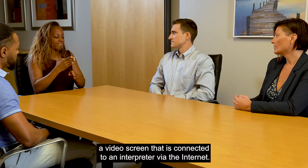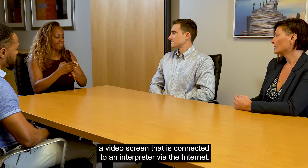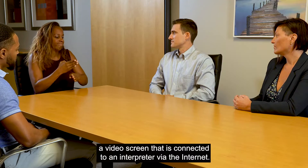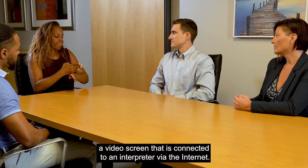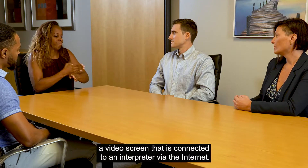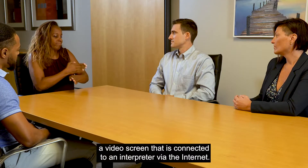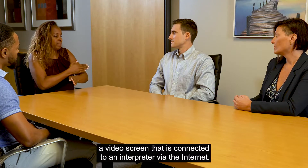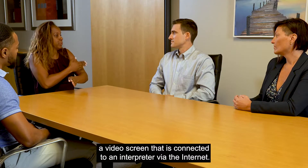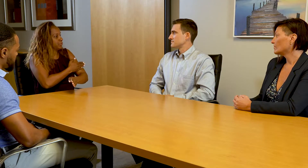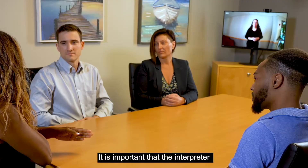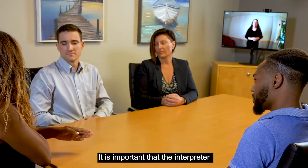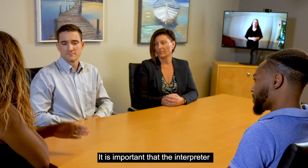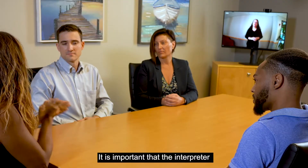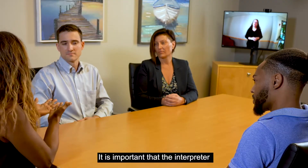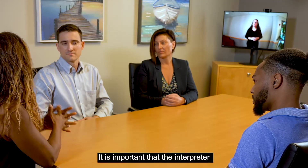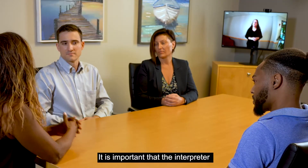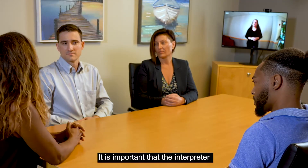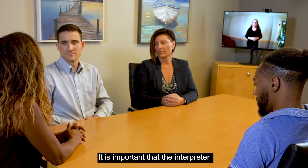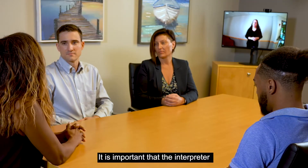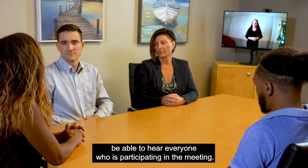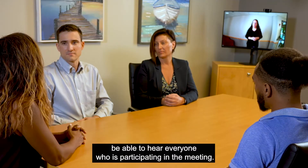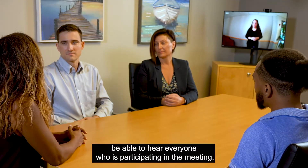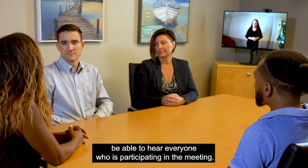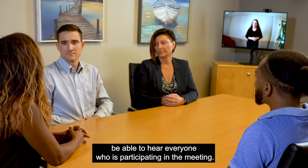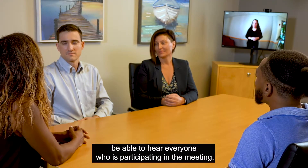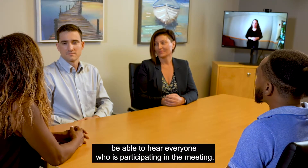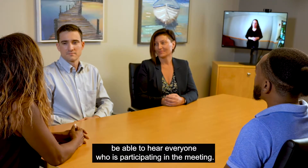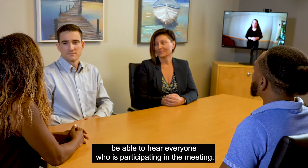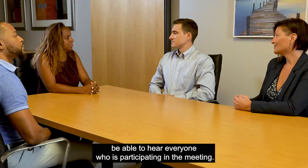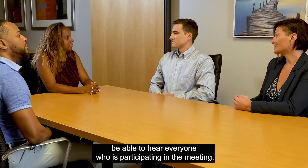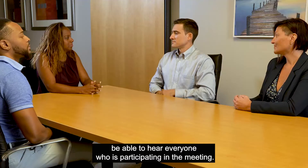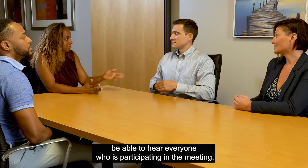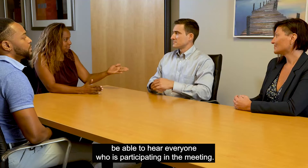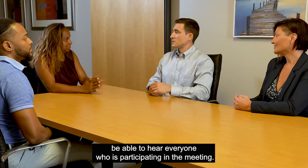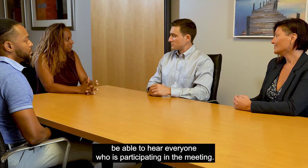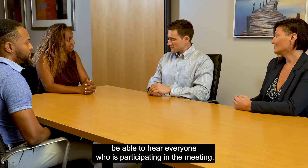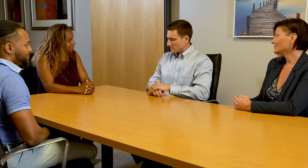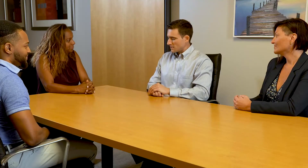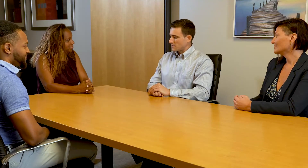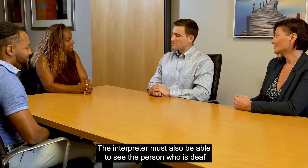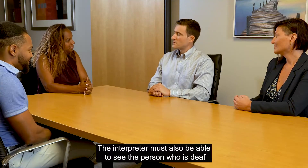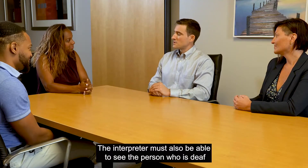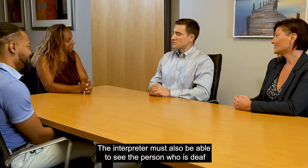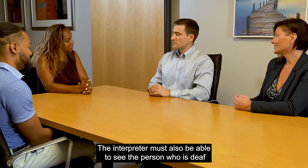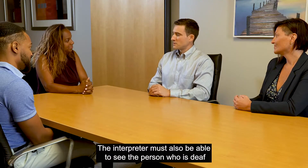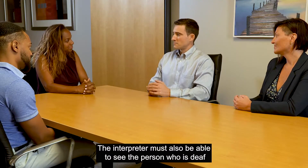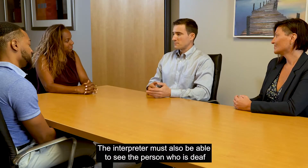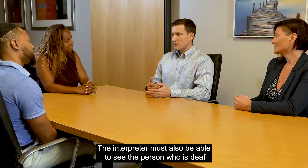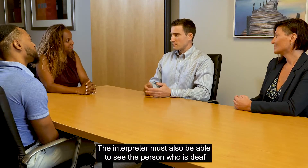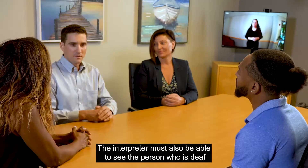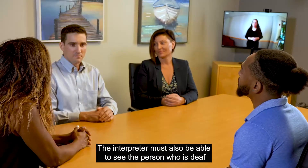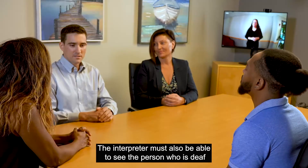an interpreter via the internet. It is important that the interpreter be able to hear everyone who is participating in the meeting. The interpreter